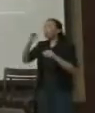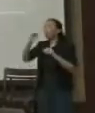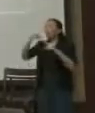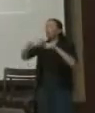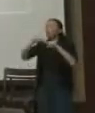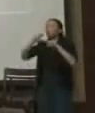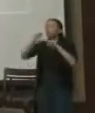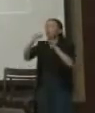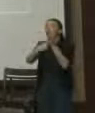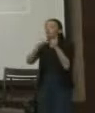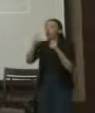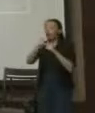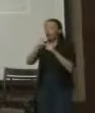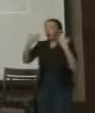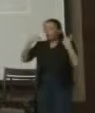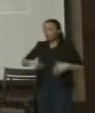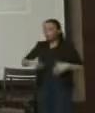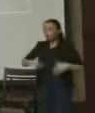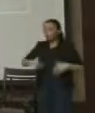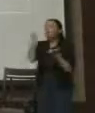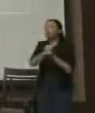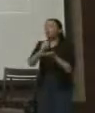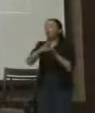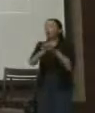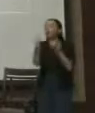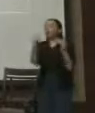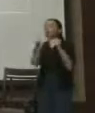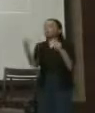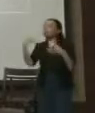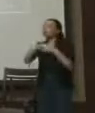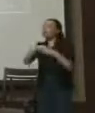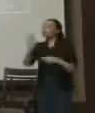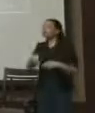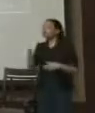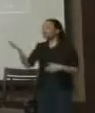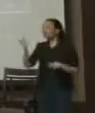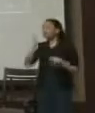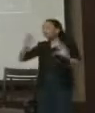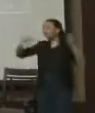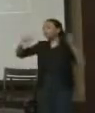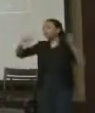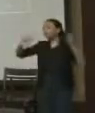Oxford Human Rights Hub. A round of applause for Mr. Rahul Bajaj.